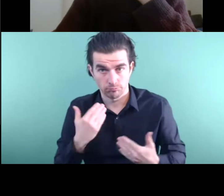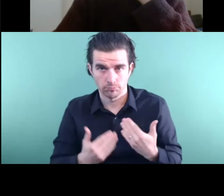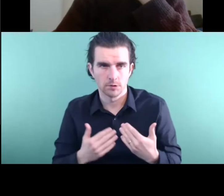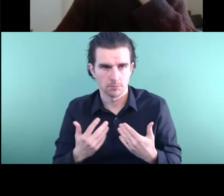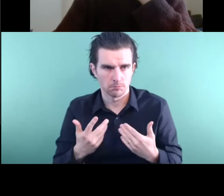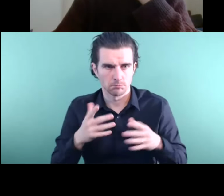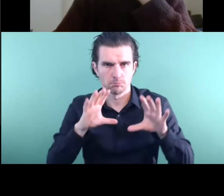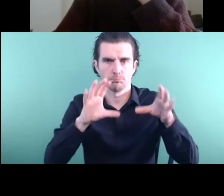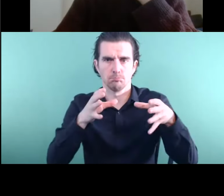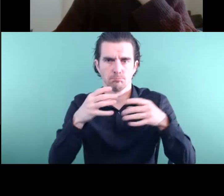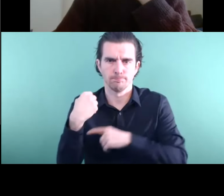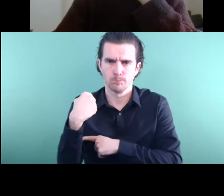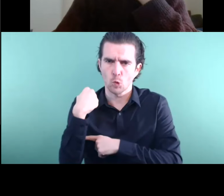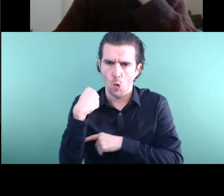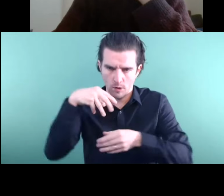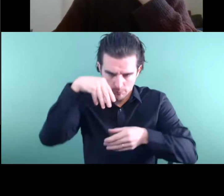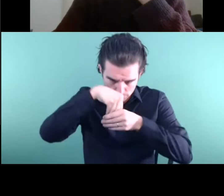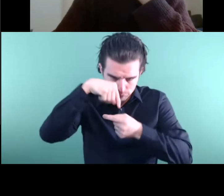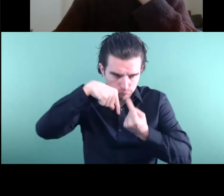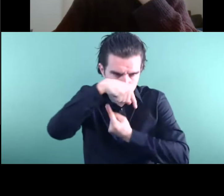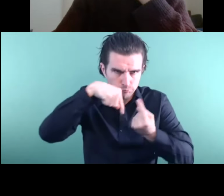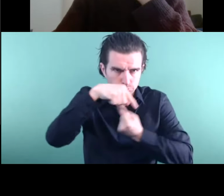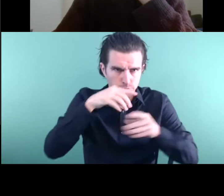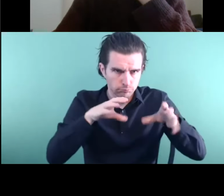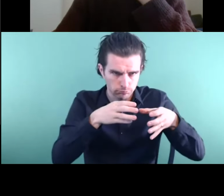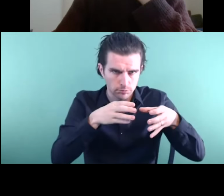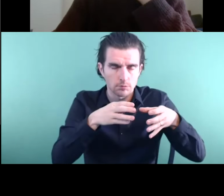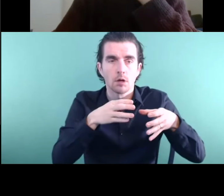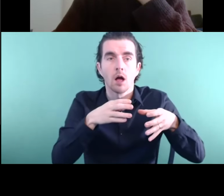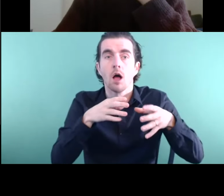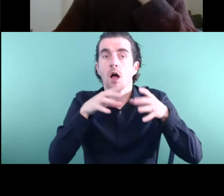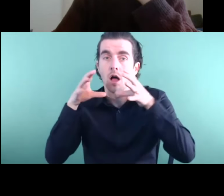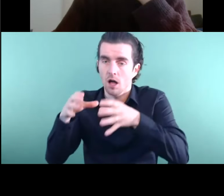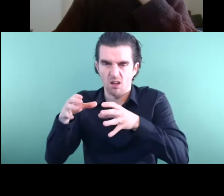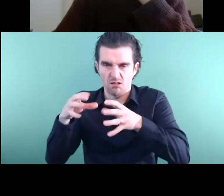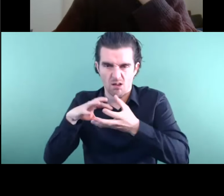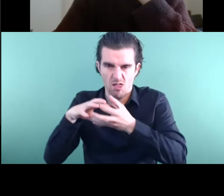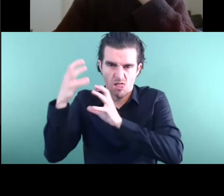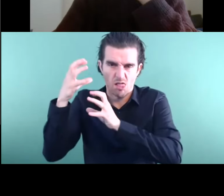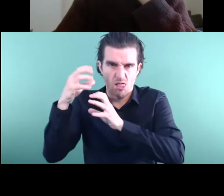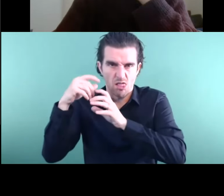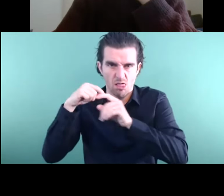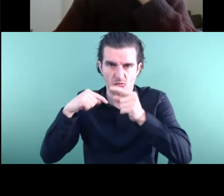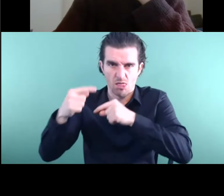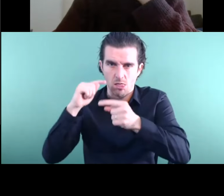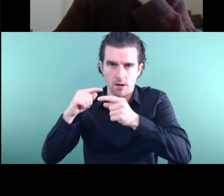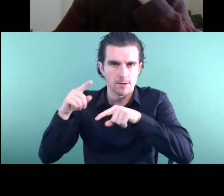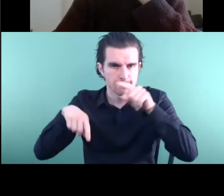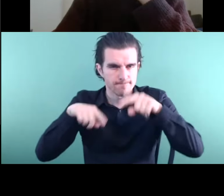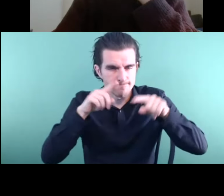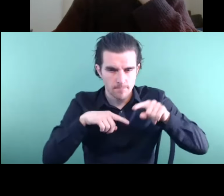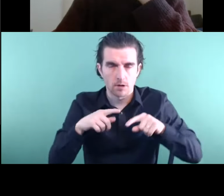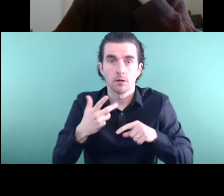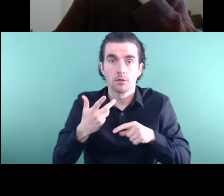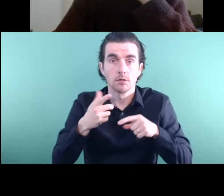navigating academia for policy people is as much a nightmare as navigating policy networks for academic people.